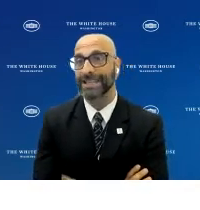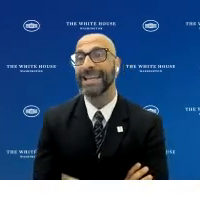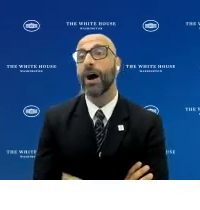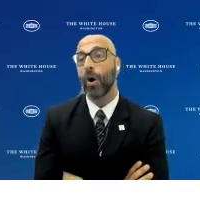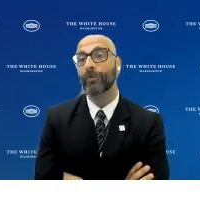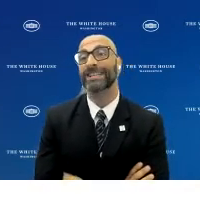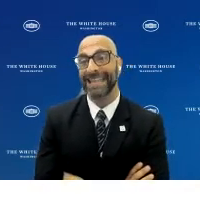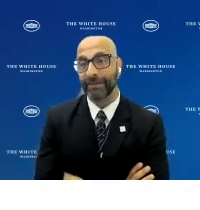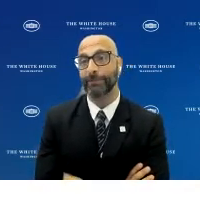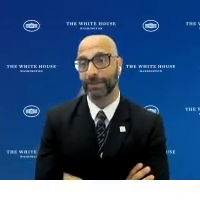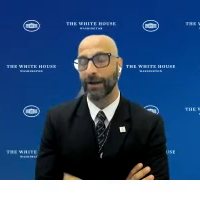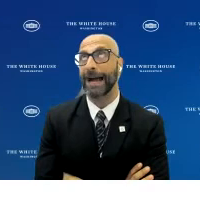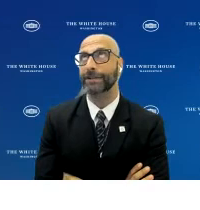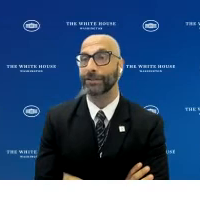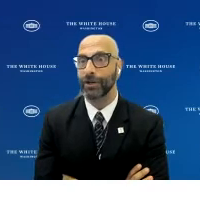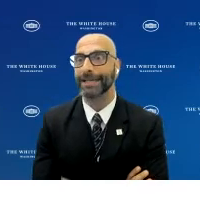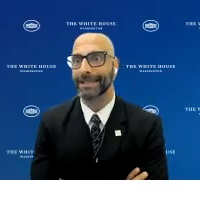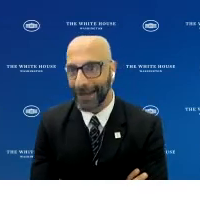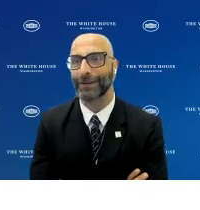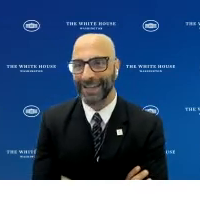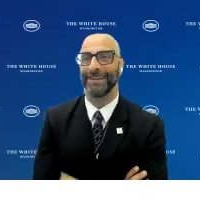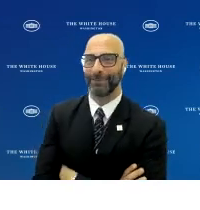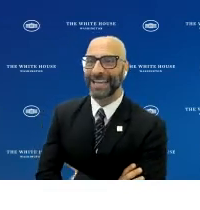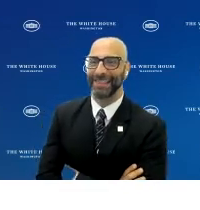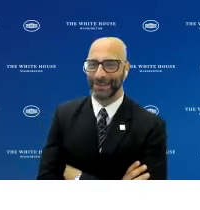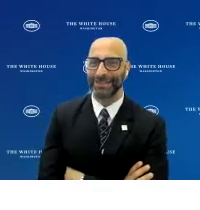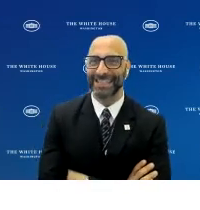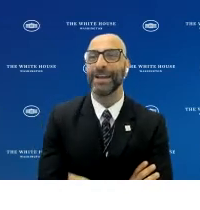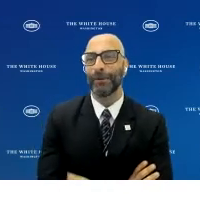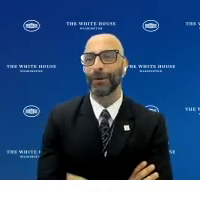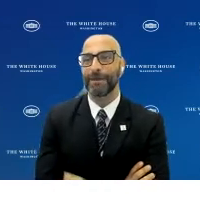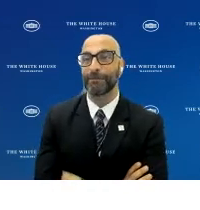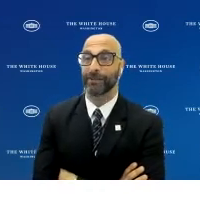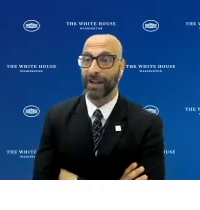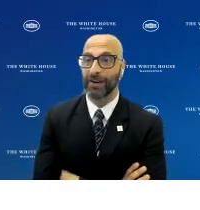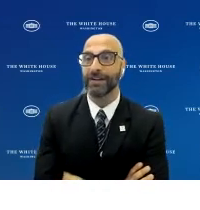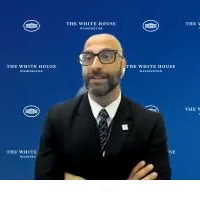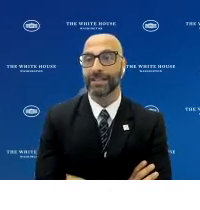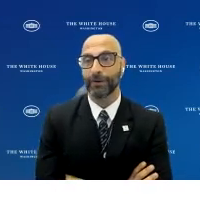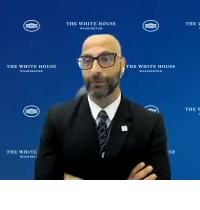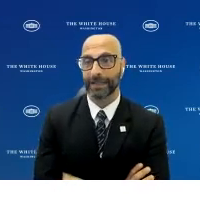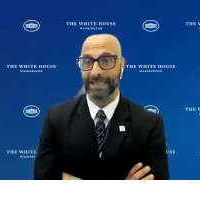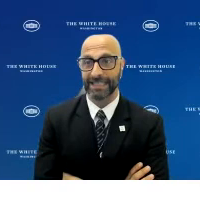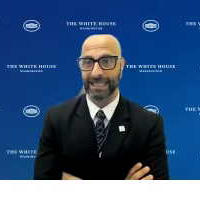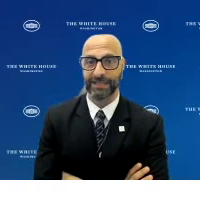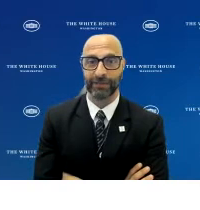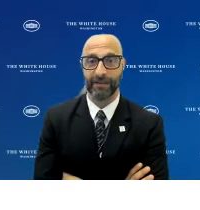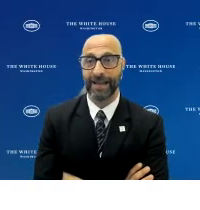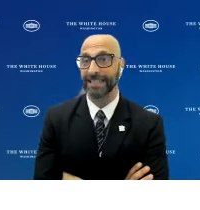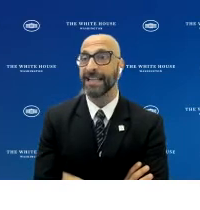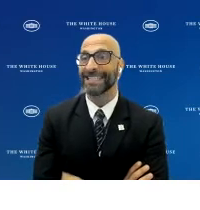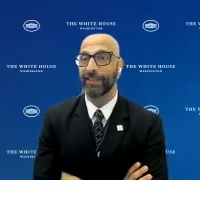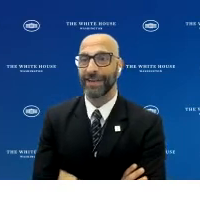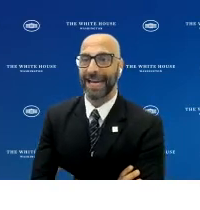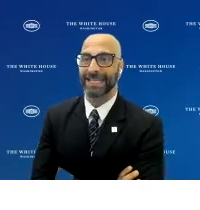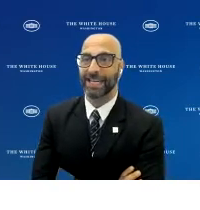Black individuals. Over 70%, actually just under 70% of the doses were in people of color. So really a